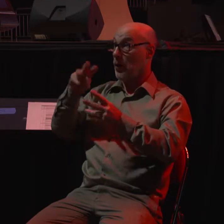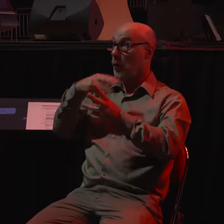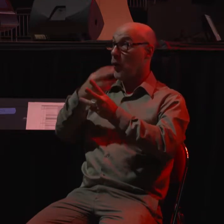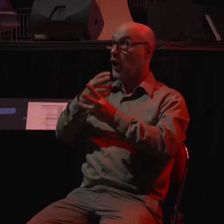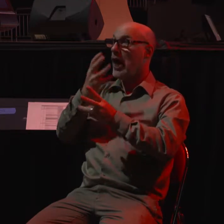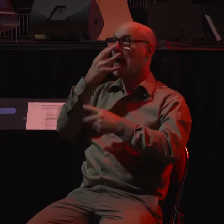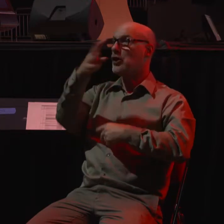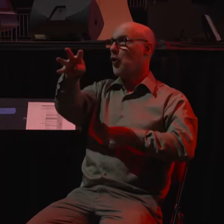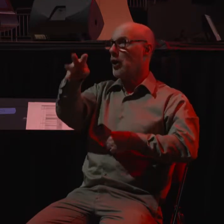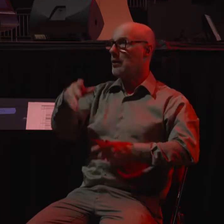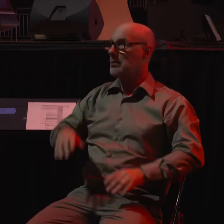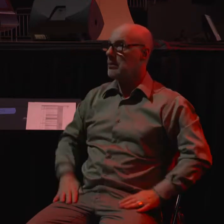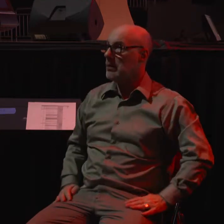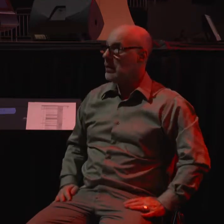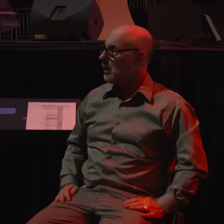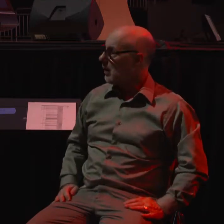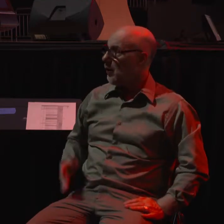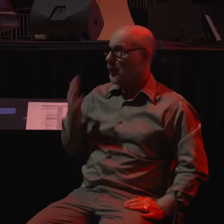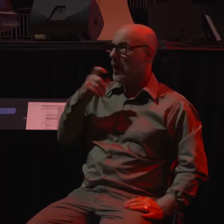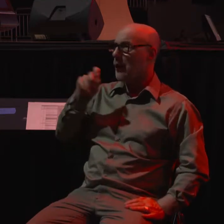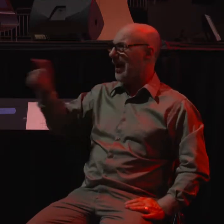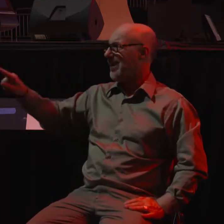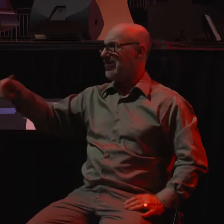is irritated that they aren't coming to him.